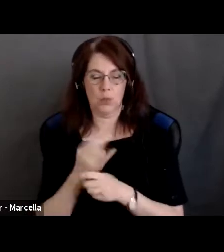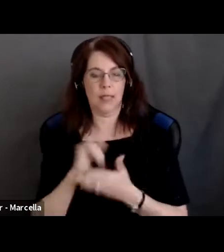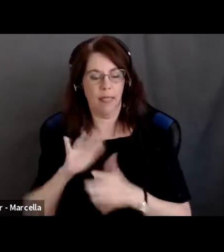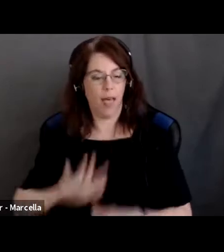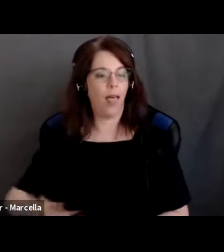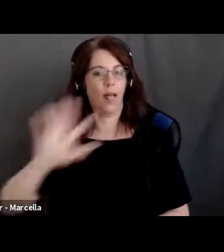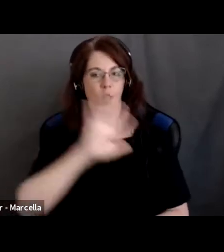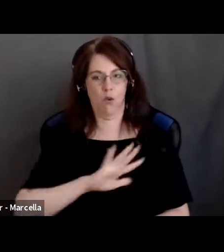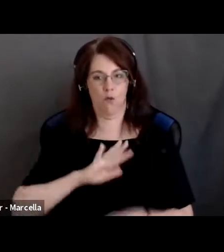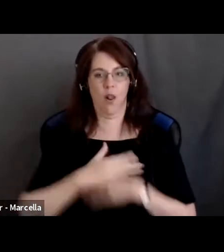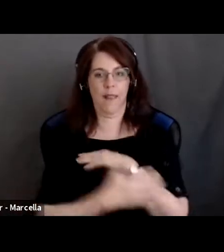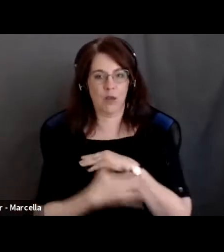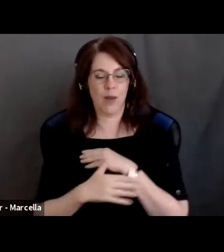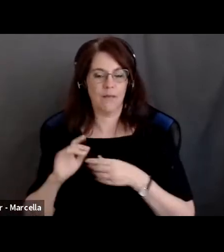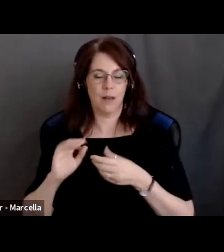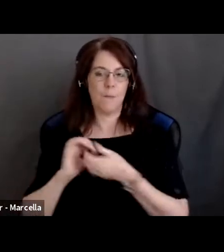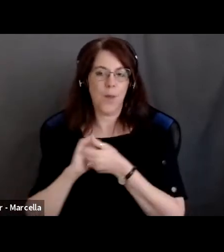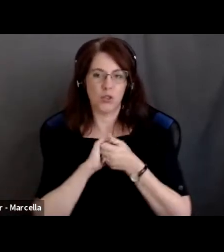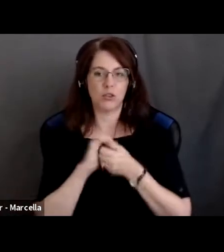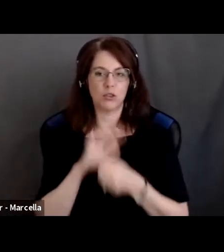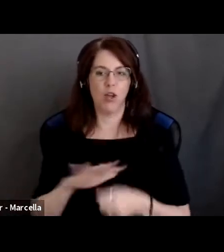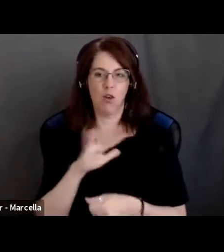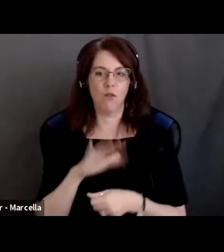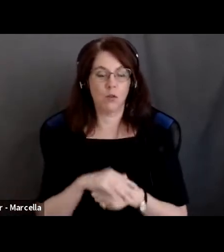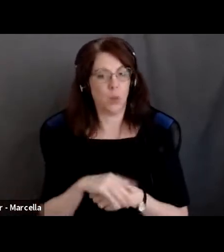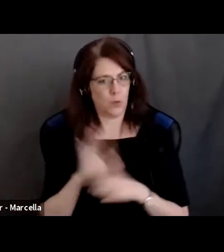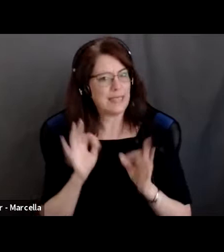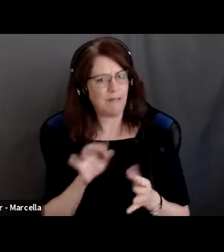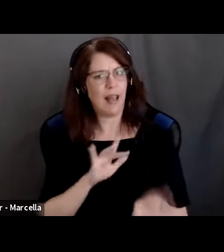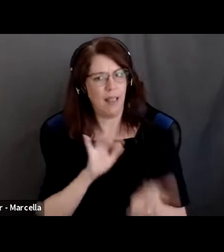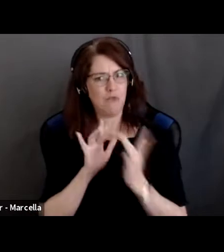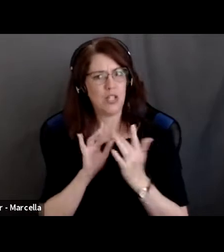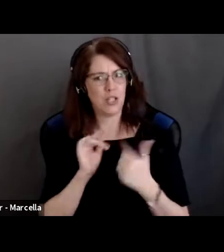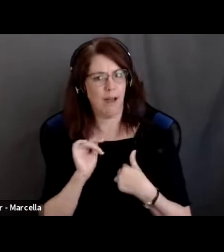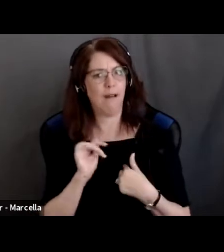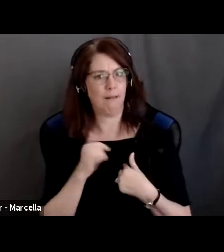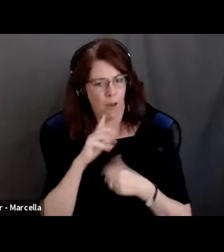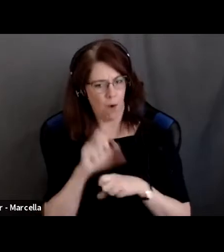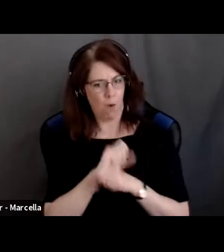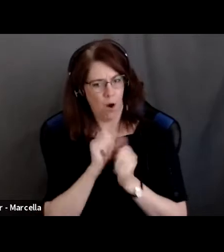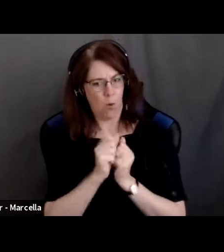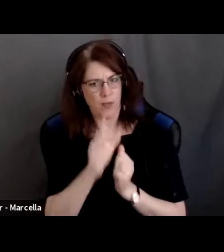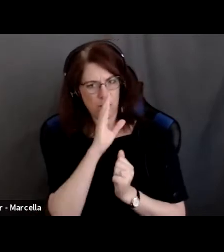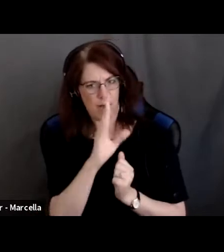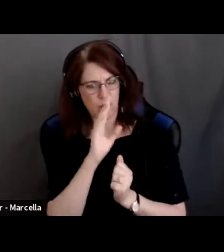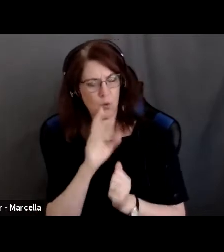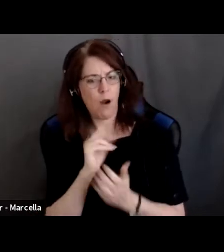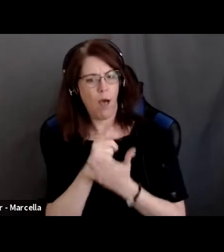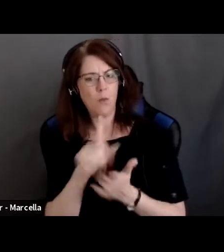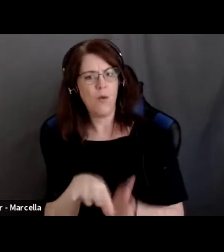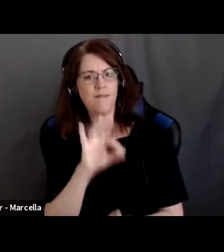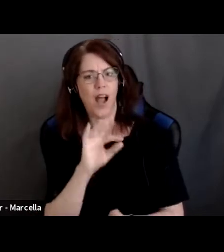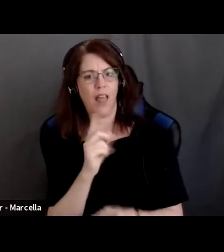have partners all around. So definitely reach out, and I can work with you directly, or I can help you find the